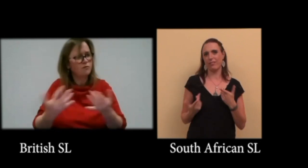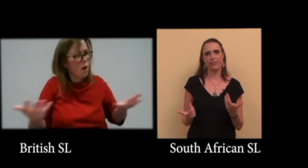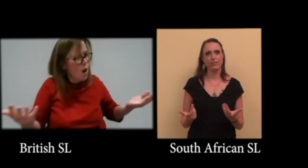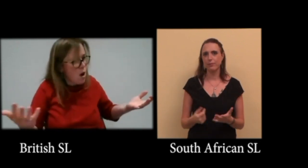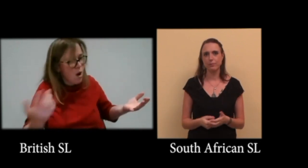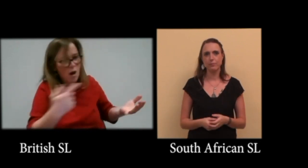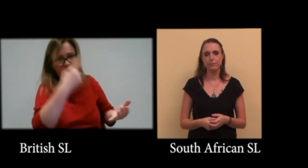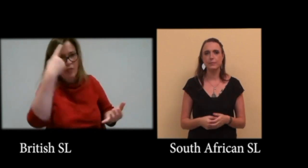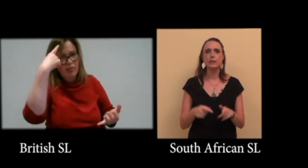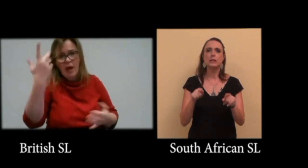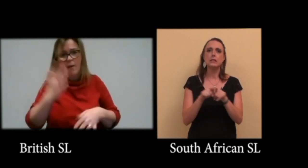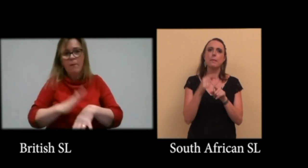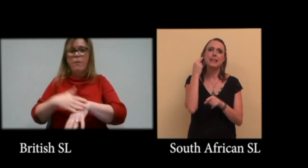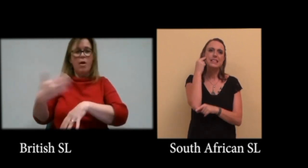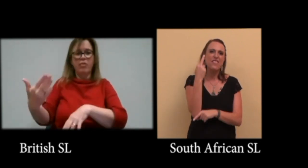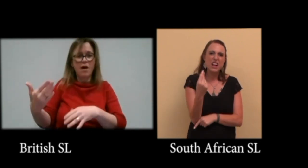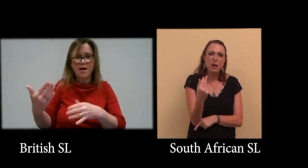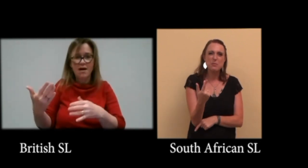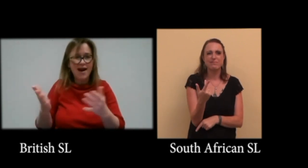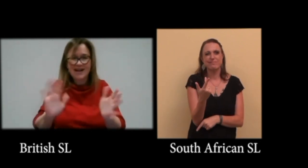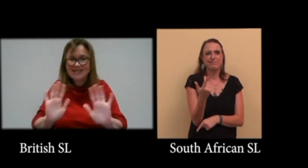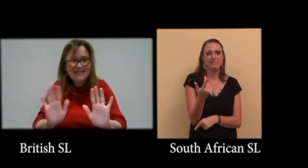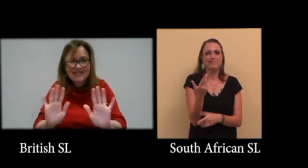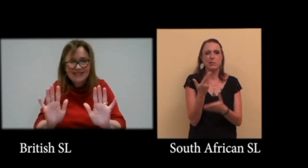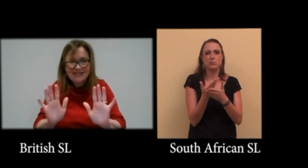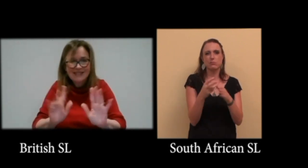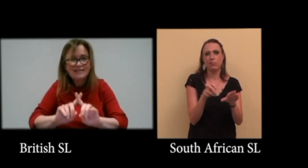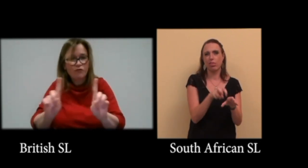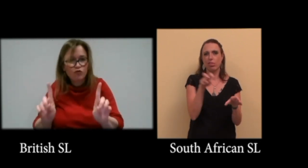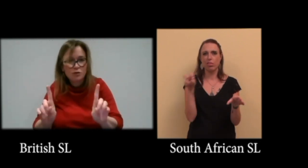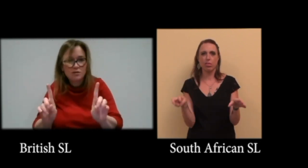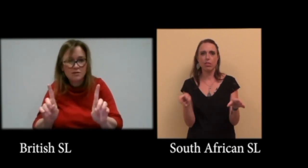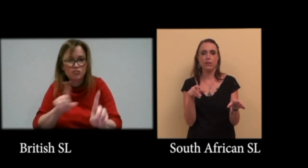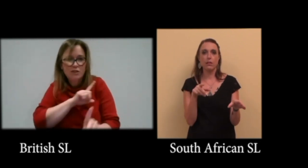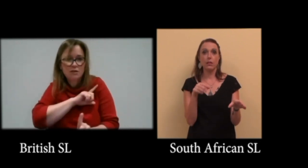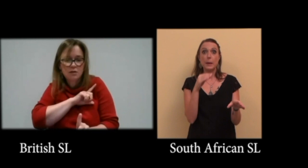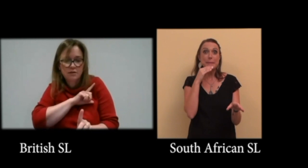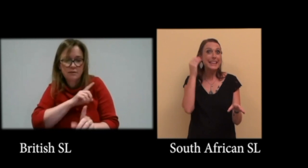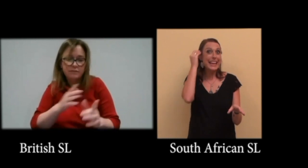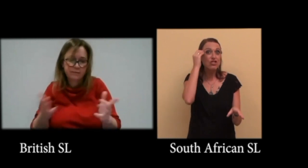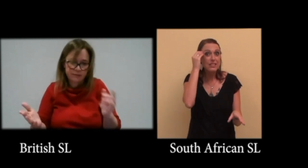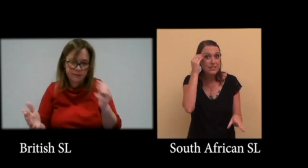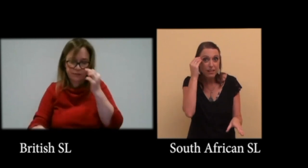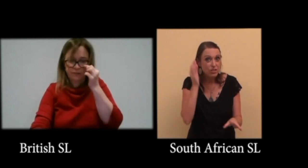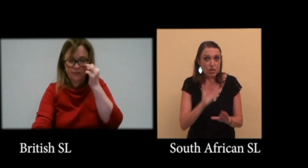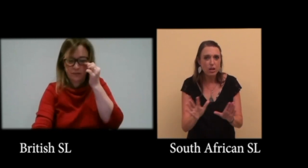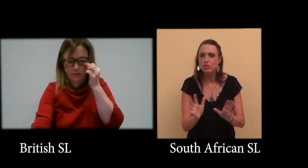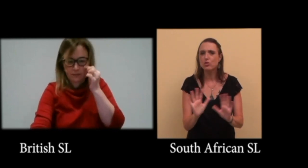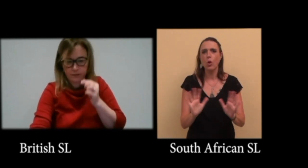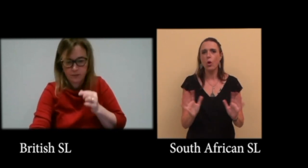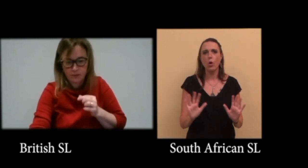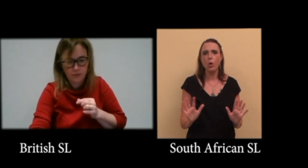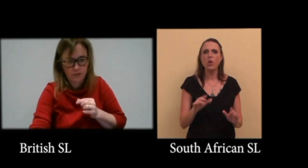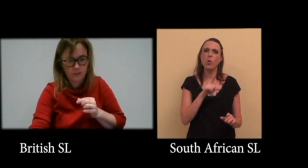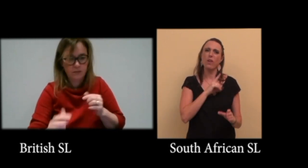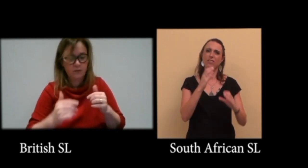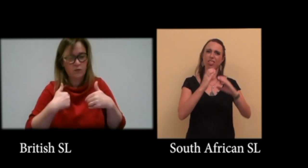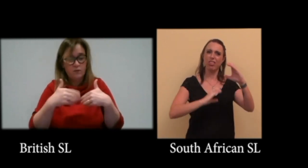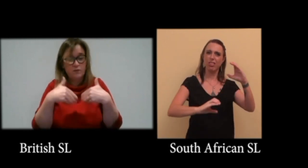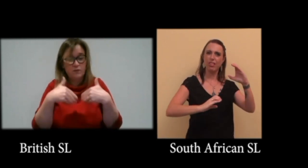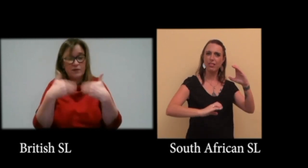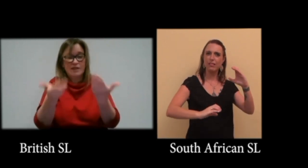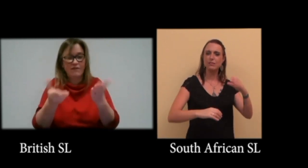deaf people. So again, the deaf couples might then withdraw from the group, and it's not because they're not interested, but it's due